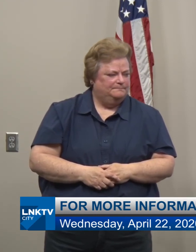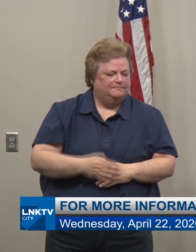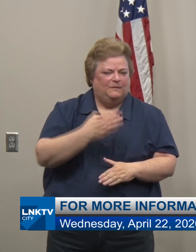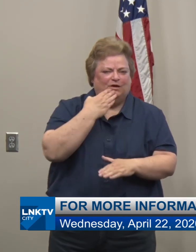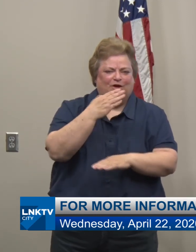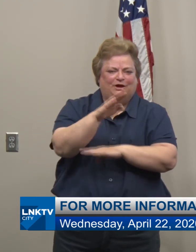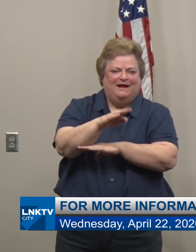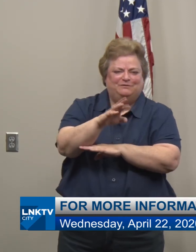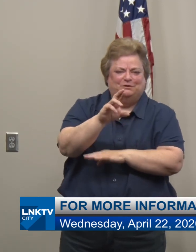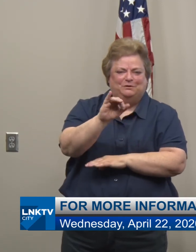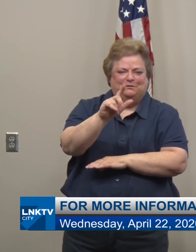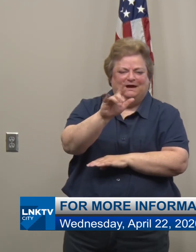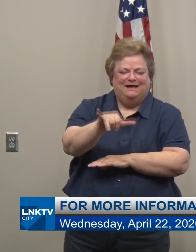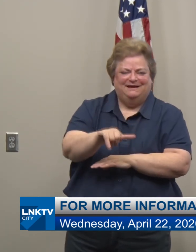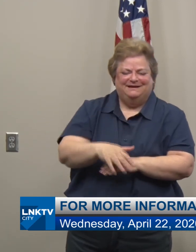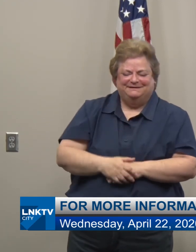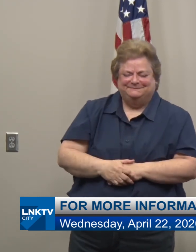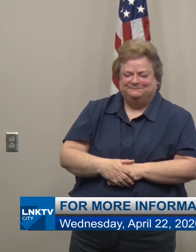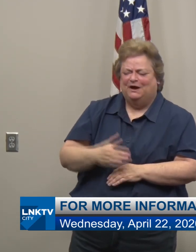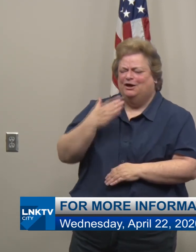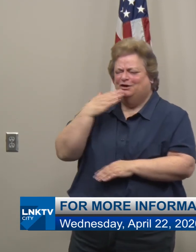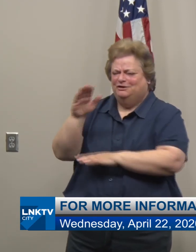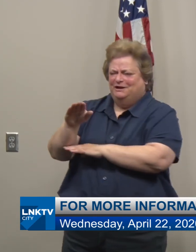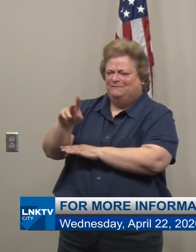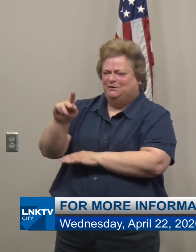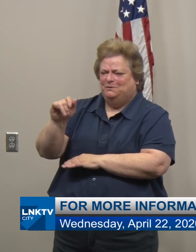Good afternoon, Riley. Good afternoon, Pat.